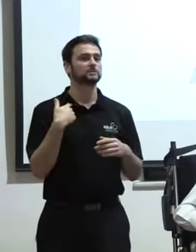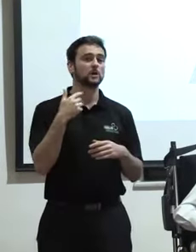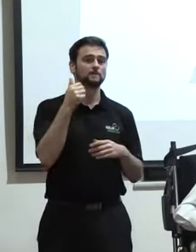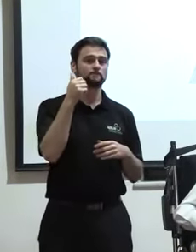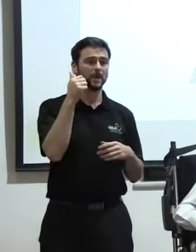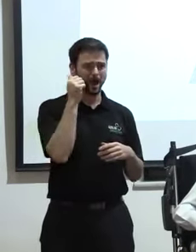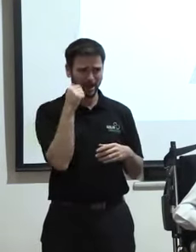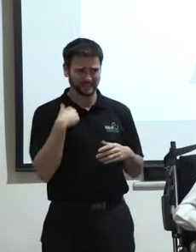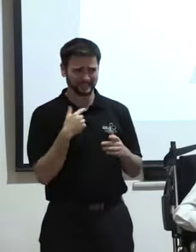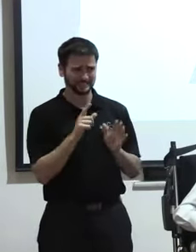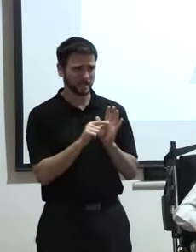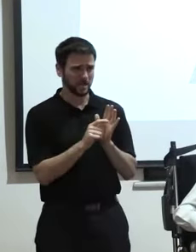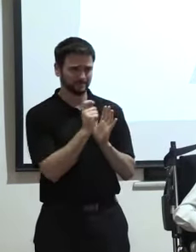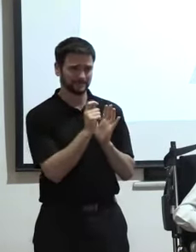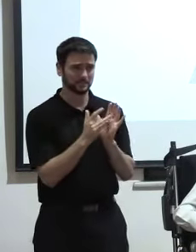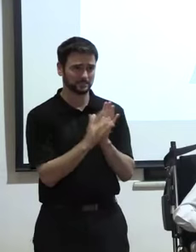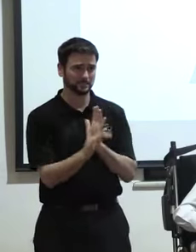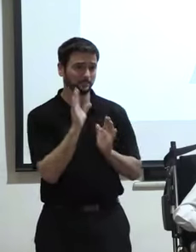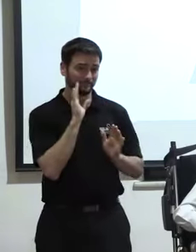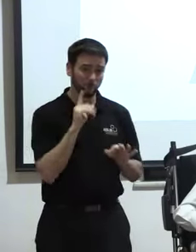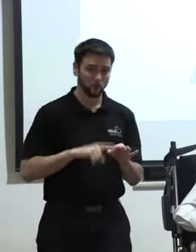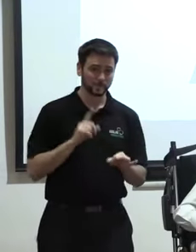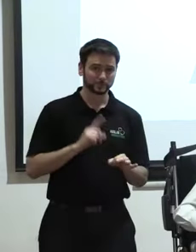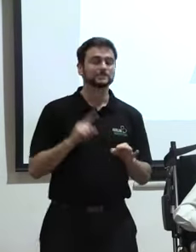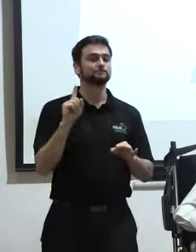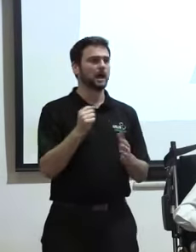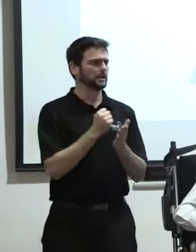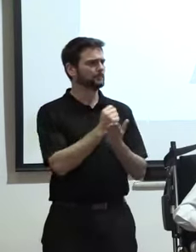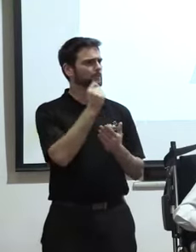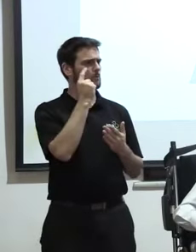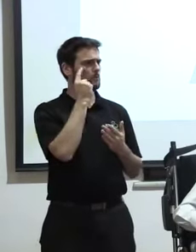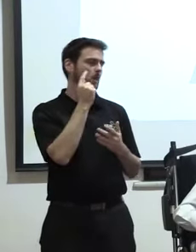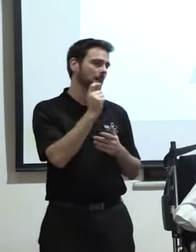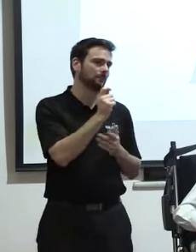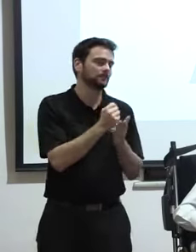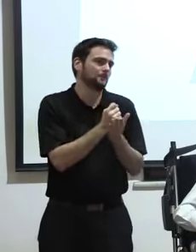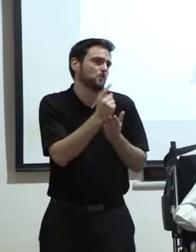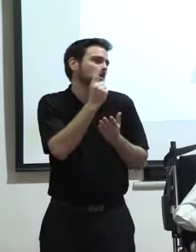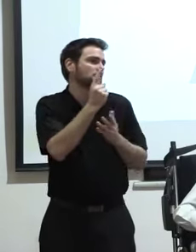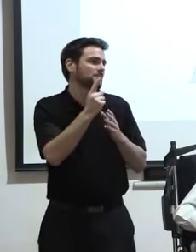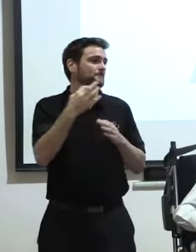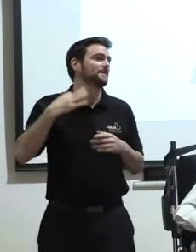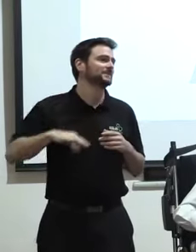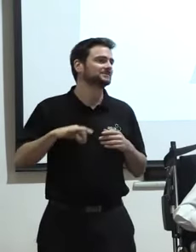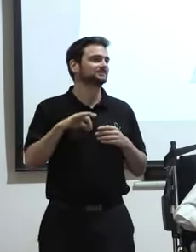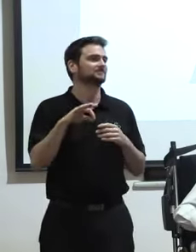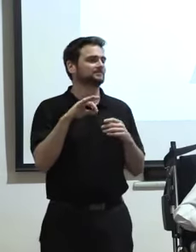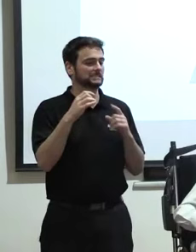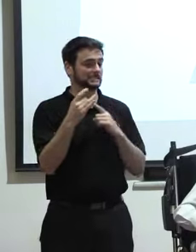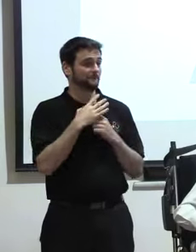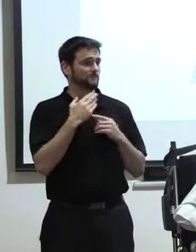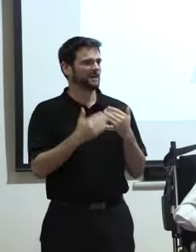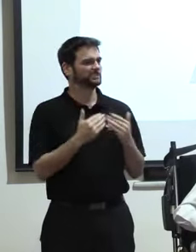say, and one of the biggest benefits of self-management, is that you can pay providers or